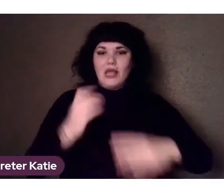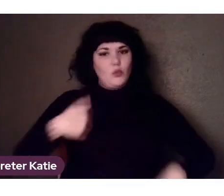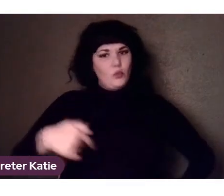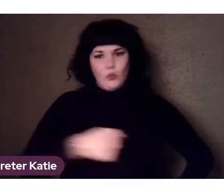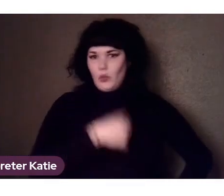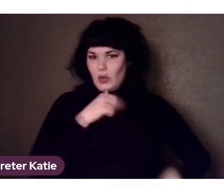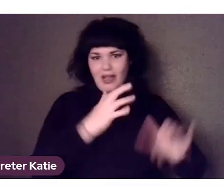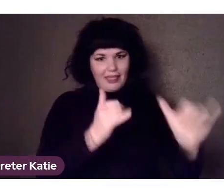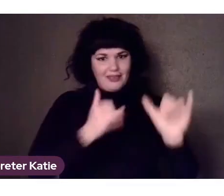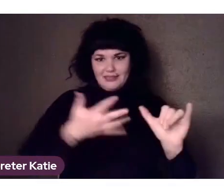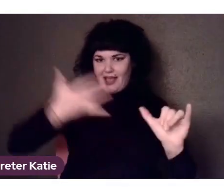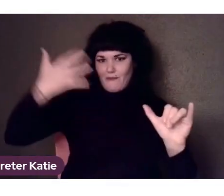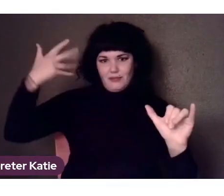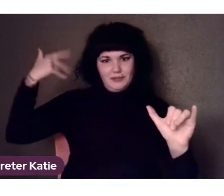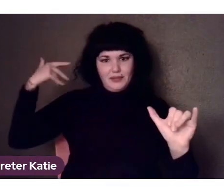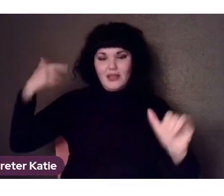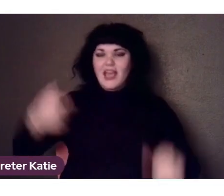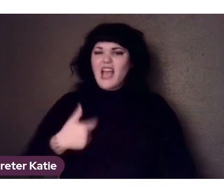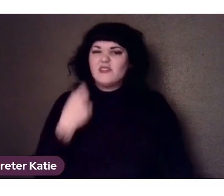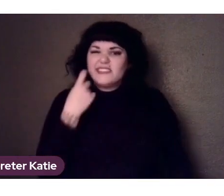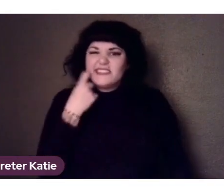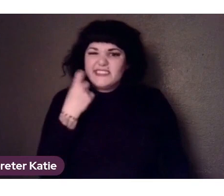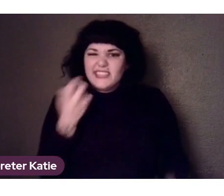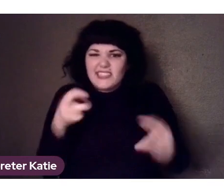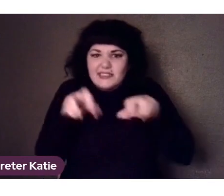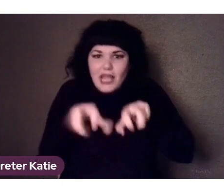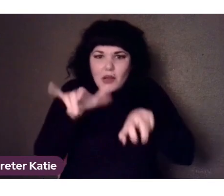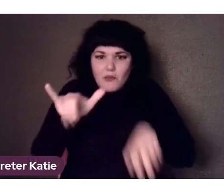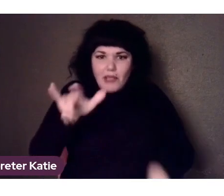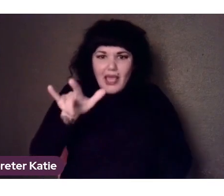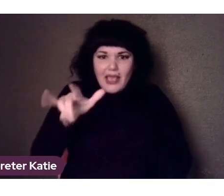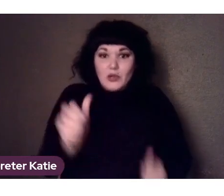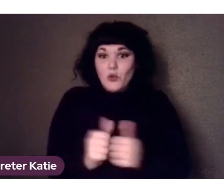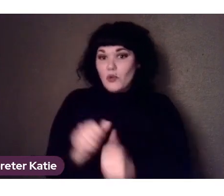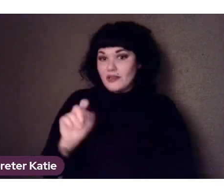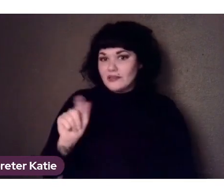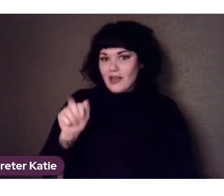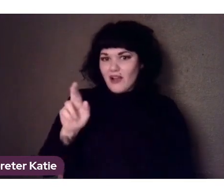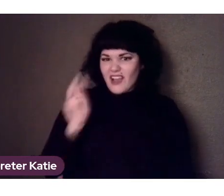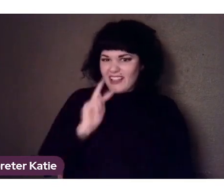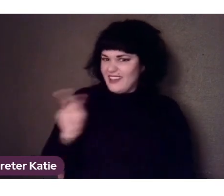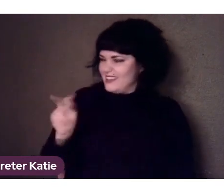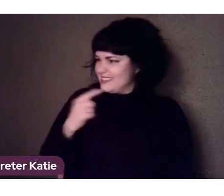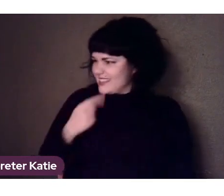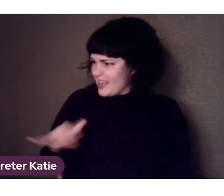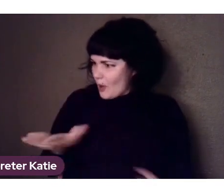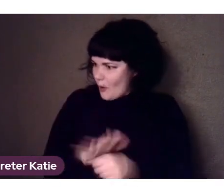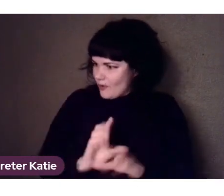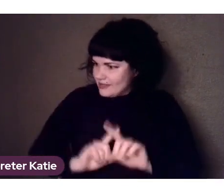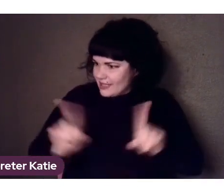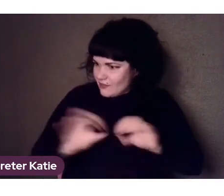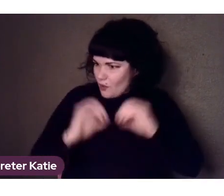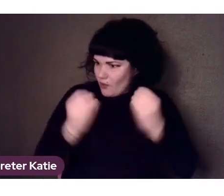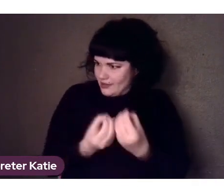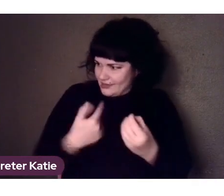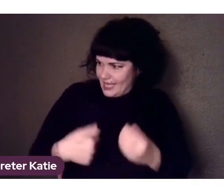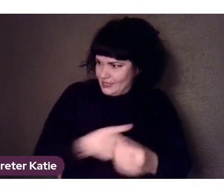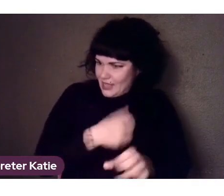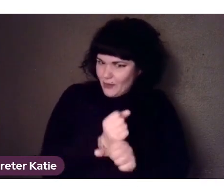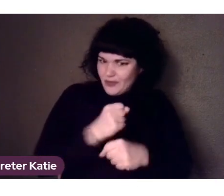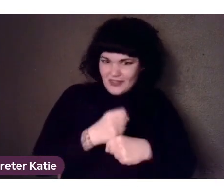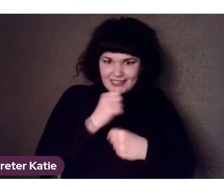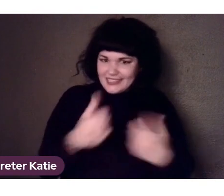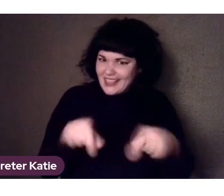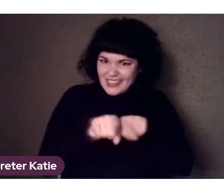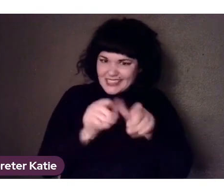I was just on a plane with Tara and I looked over at her and I was like, this is like a whole different organization that we've created. This is not the same